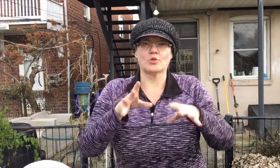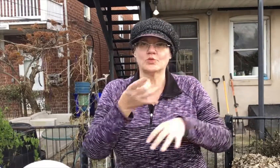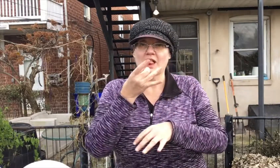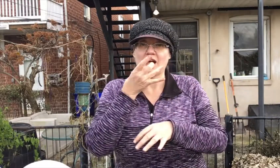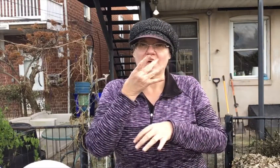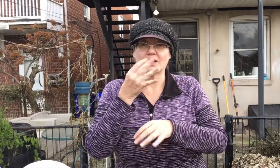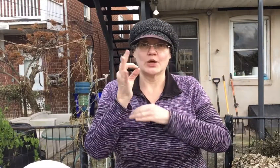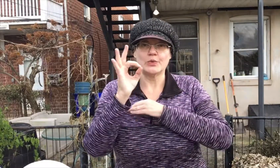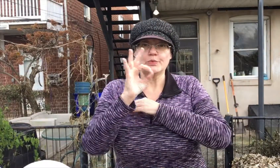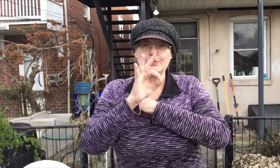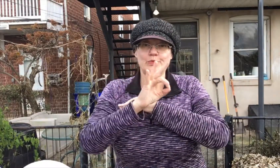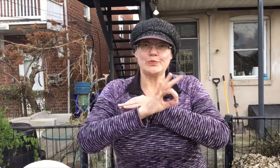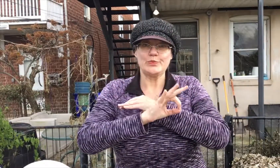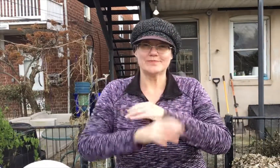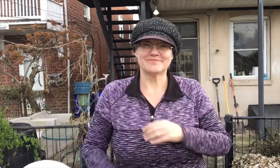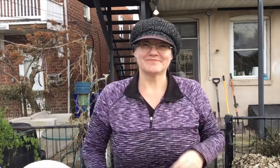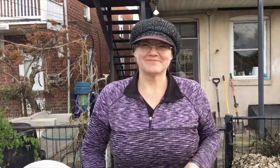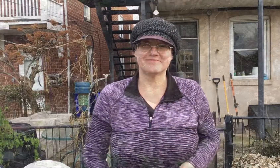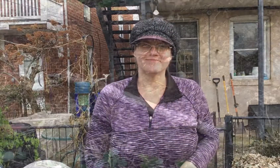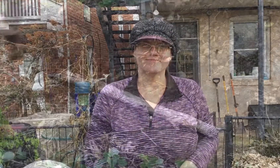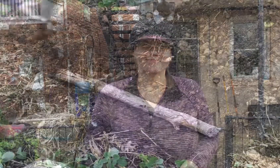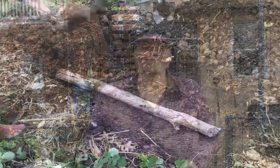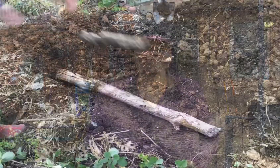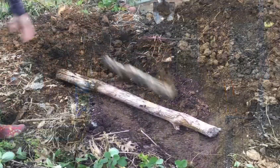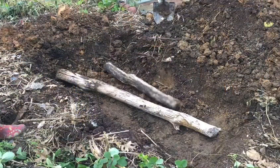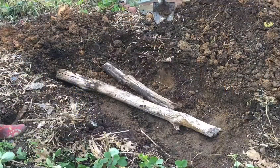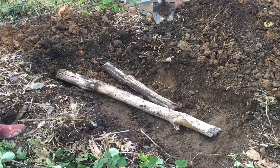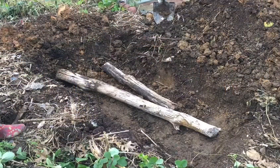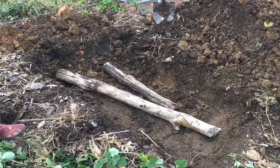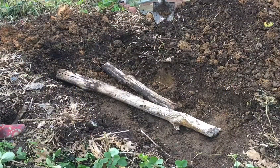Let's hurry up before we lose the light, the sun's going down.